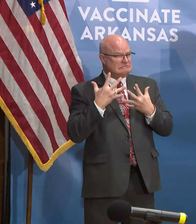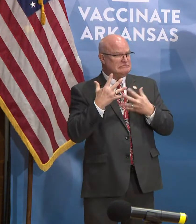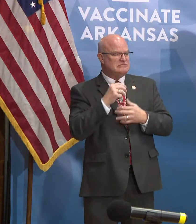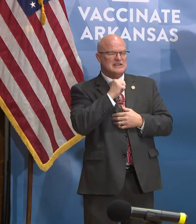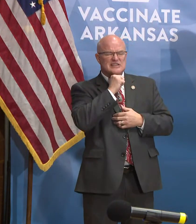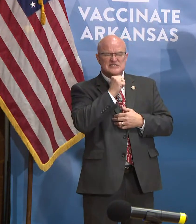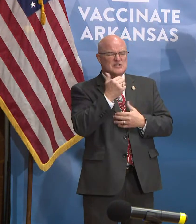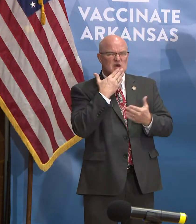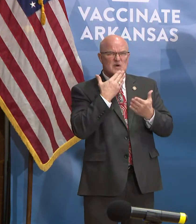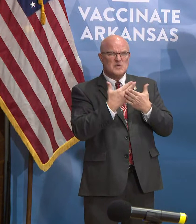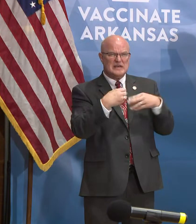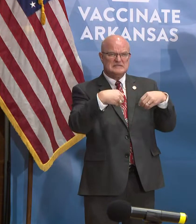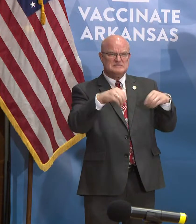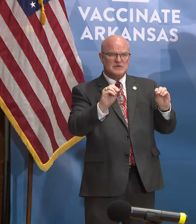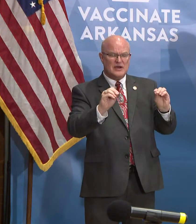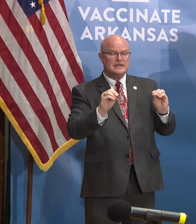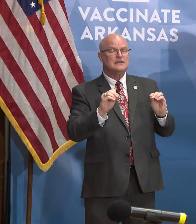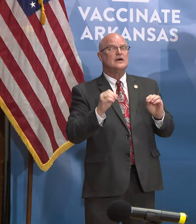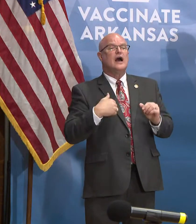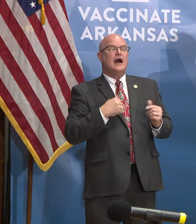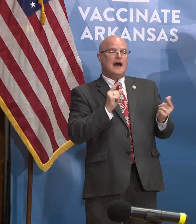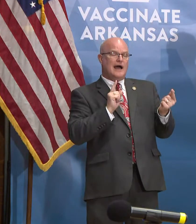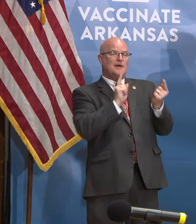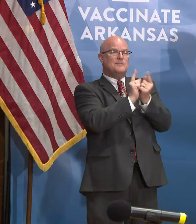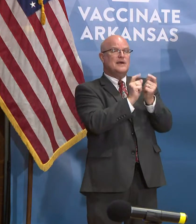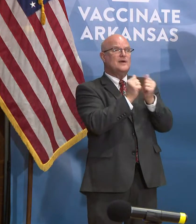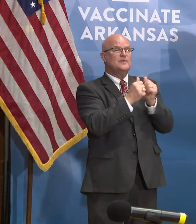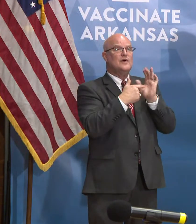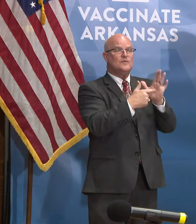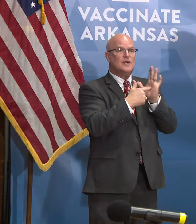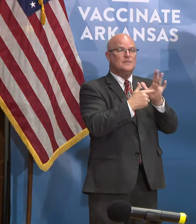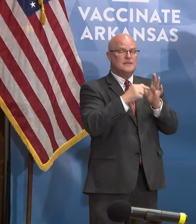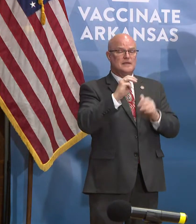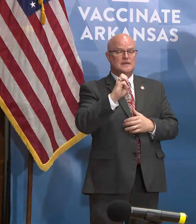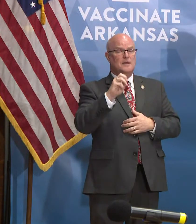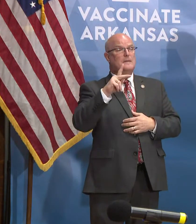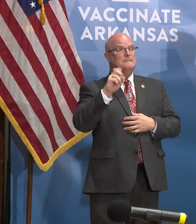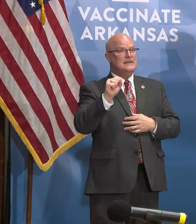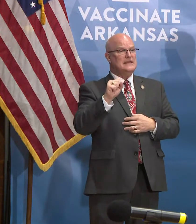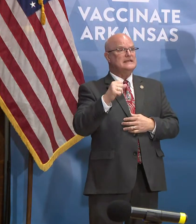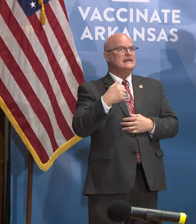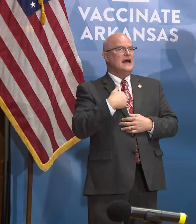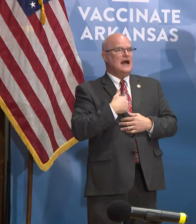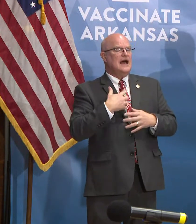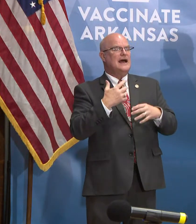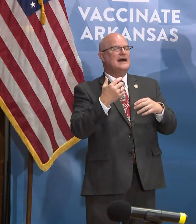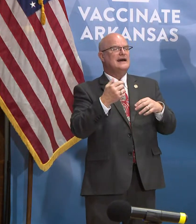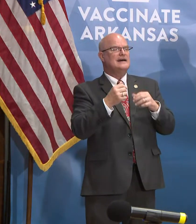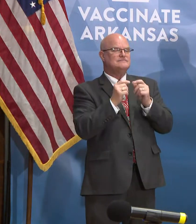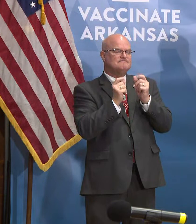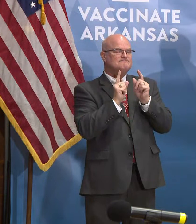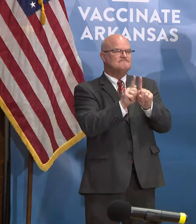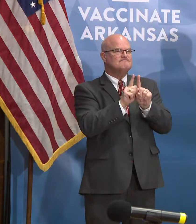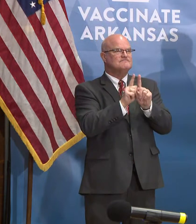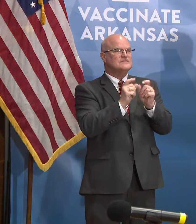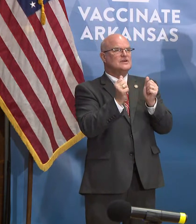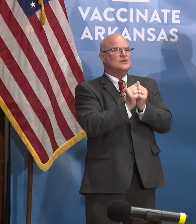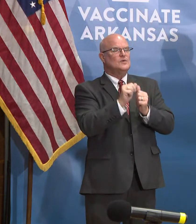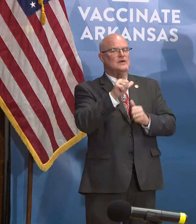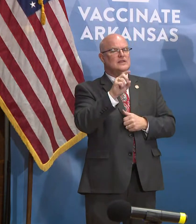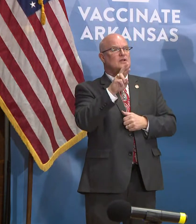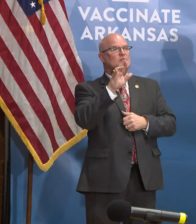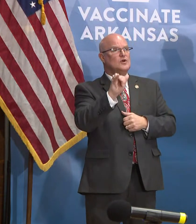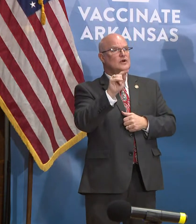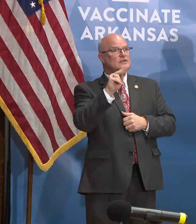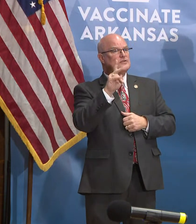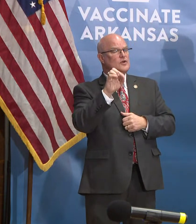wasn't very well marketed. So once I met with Representative Meeks, I got with one of my state partners there, Lori Tudor,